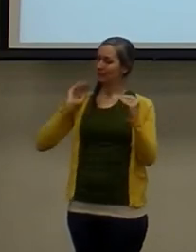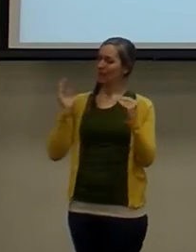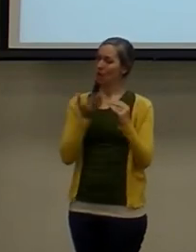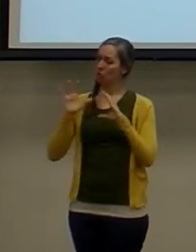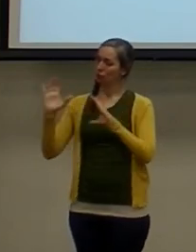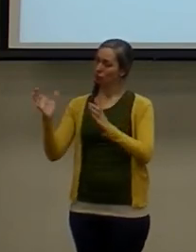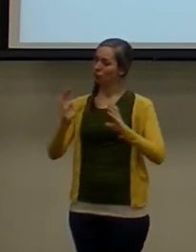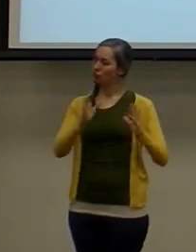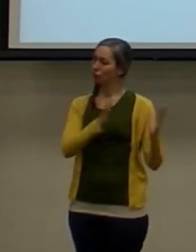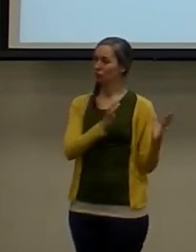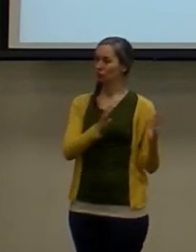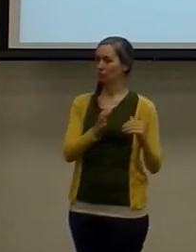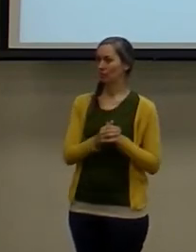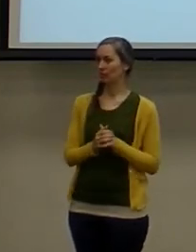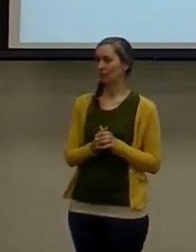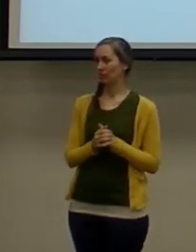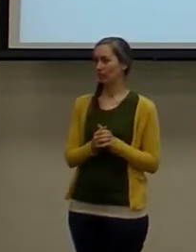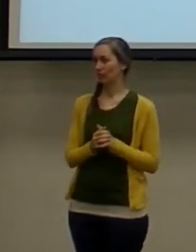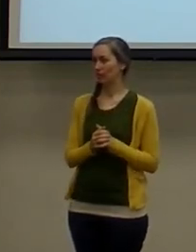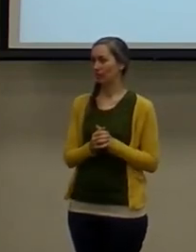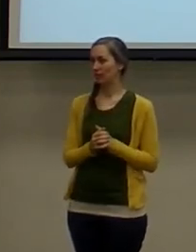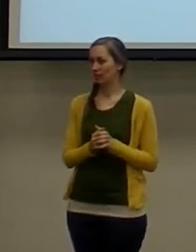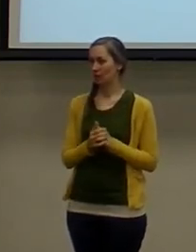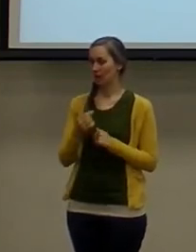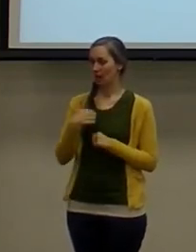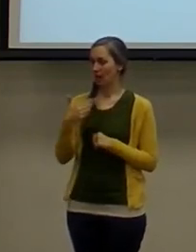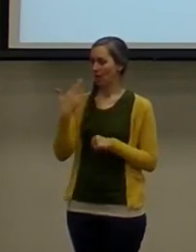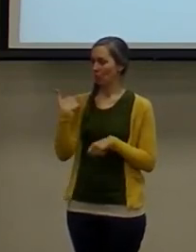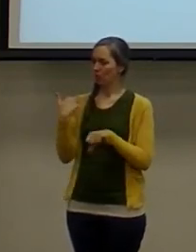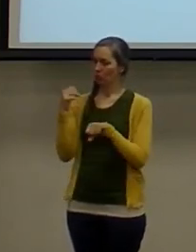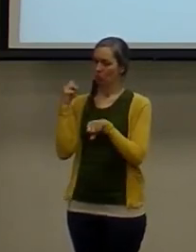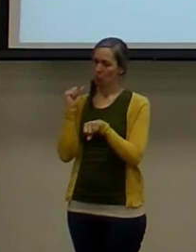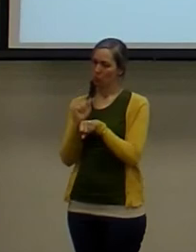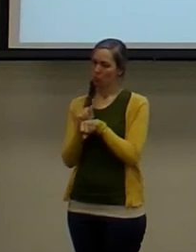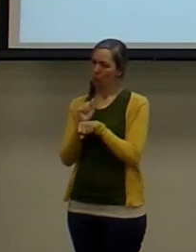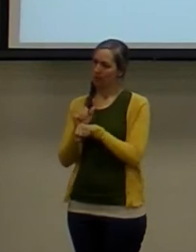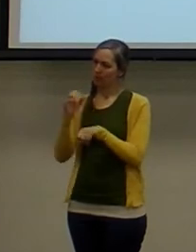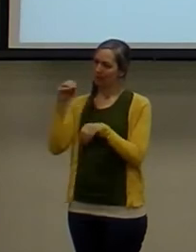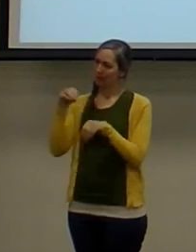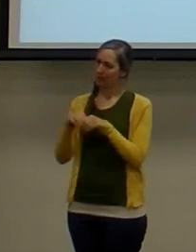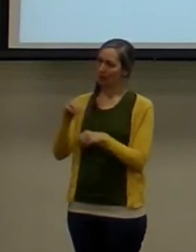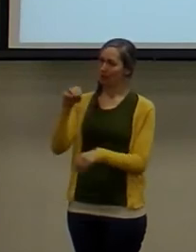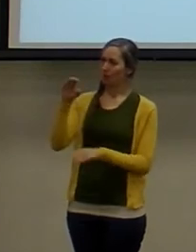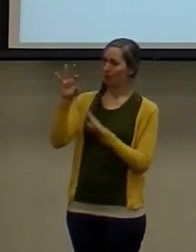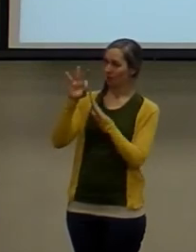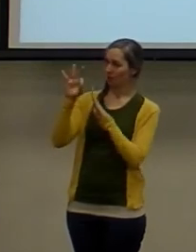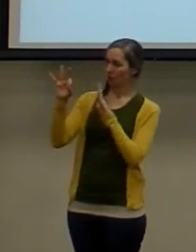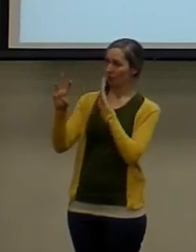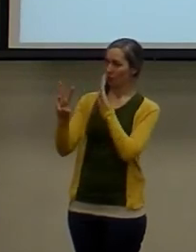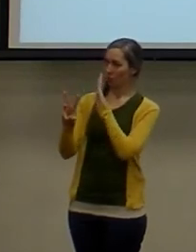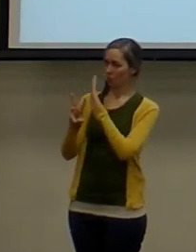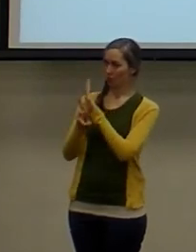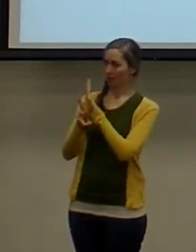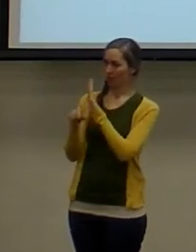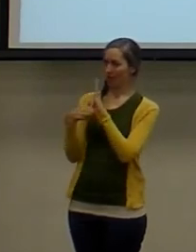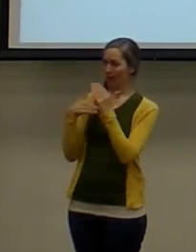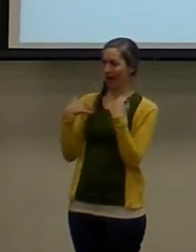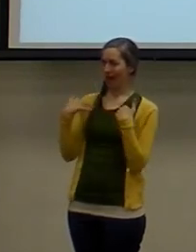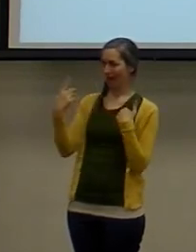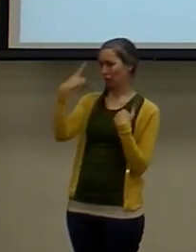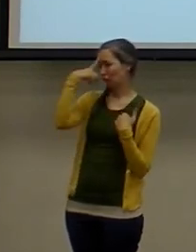But I got a dream when I was working in Fort Worth. This was the